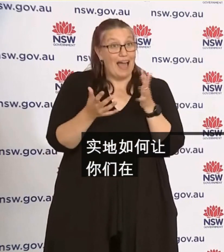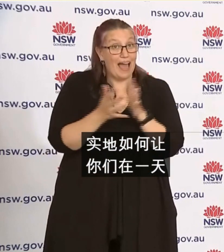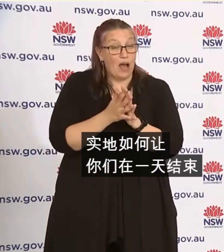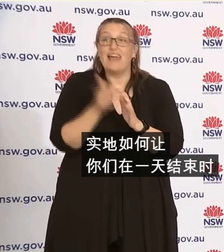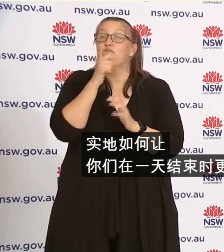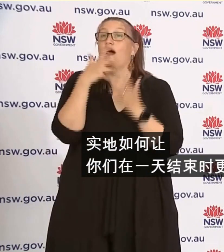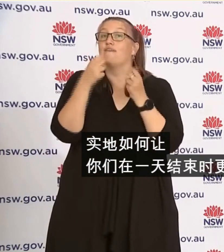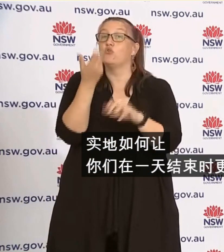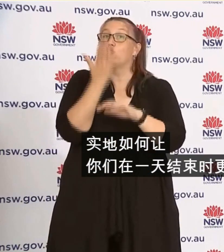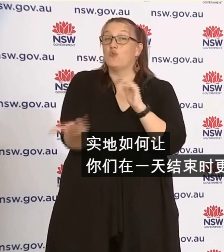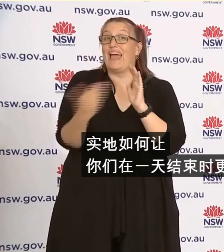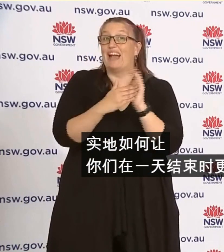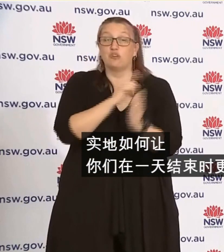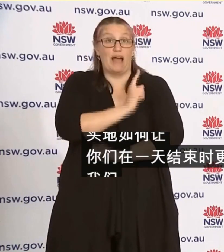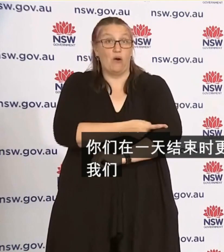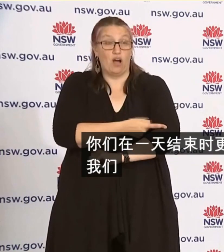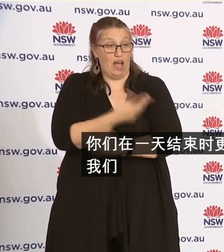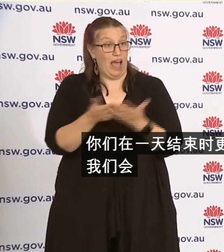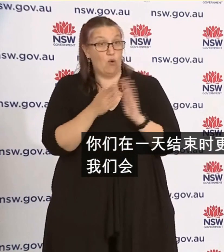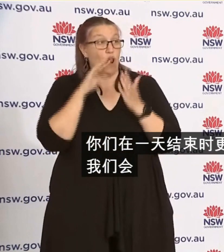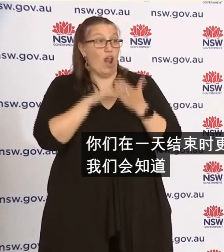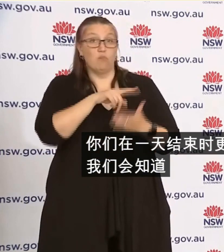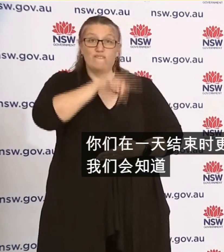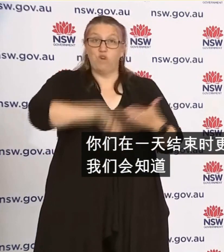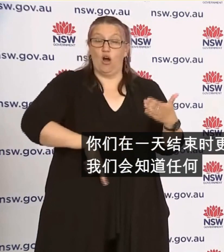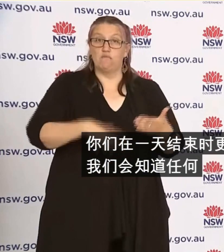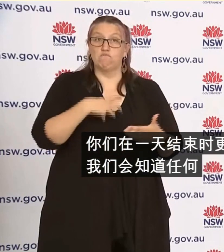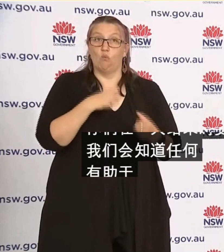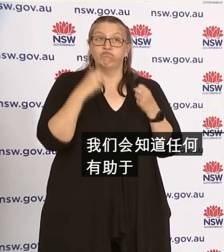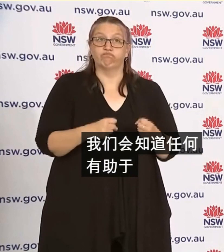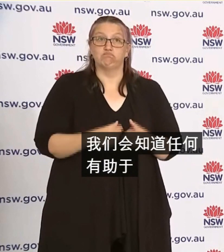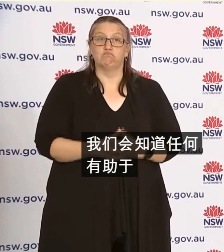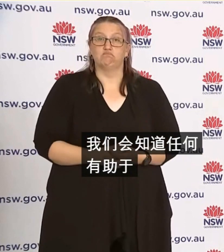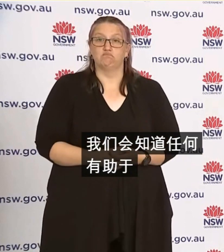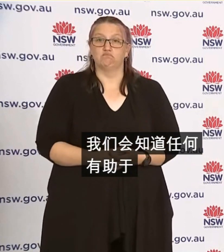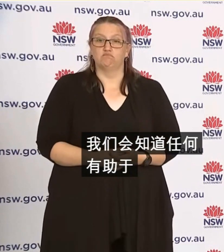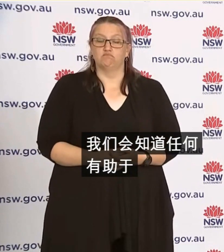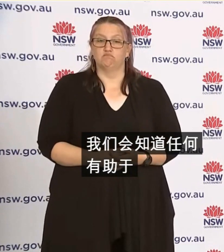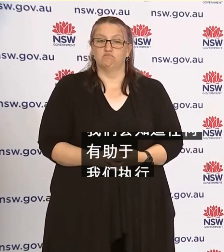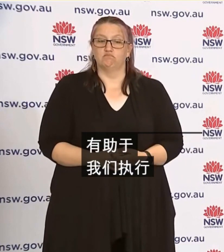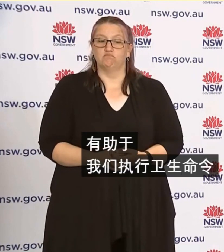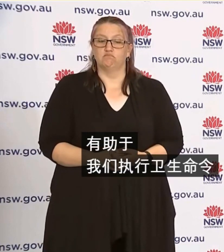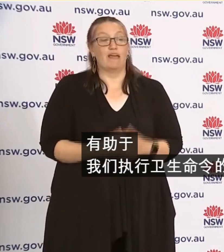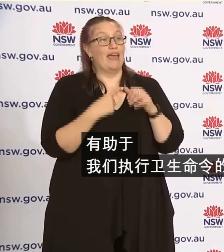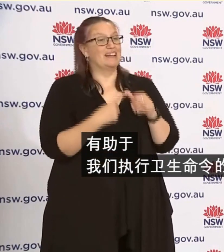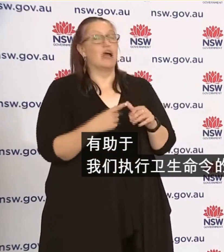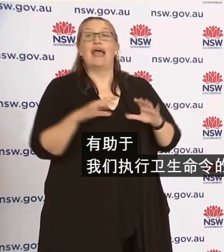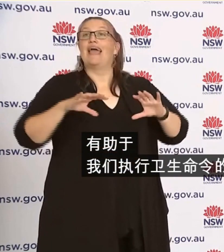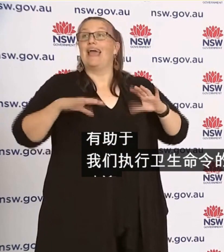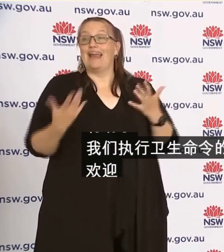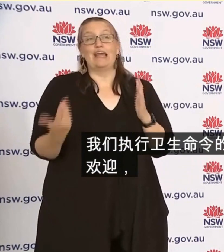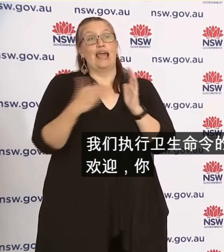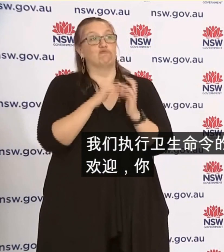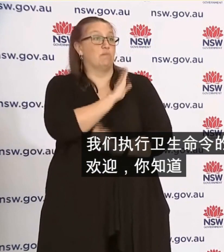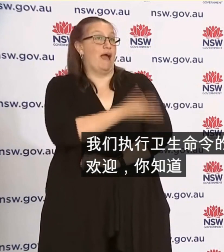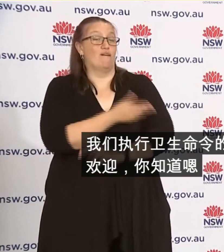easy for you guys to enforce compliance? Well, at the end of the day, we would, any additional measures that would help us enforce the health orders